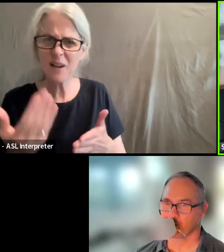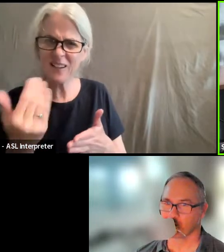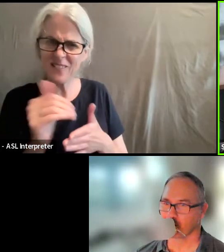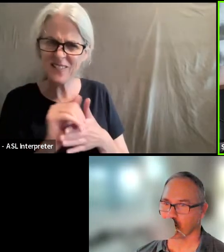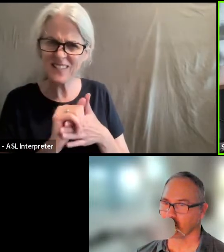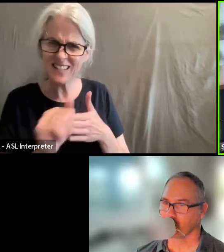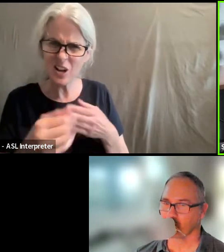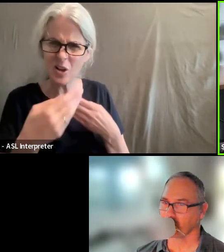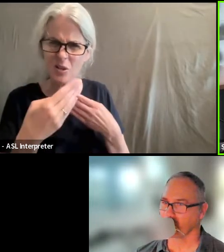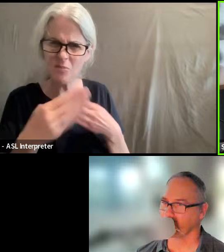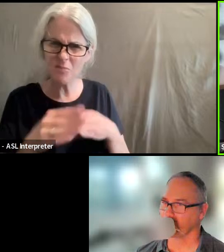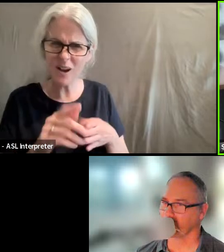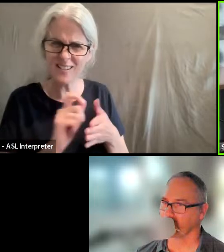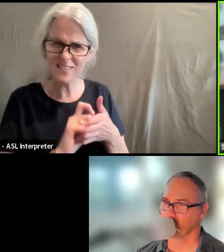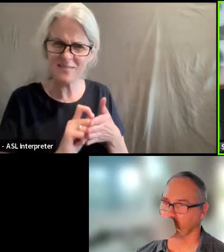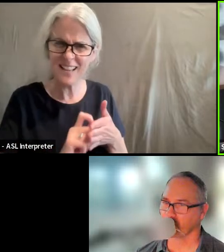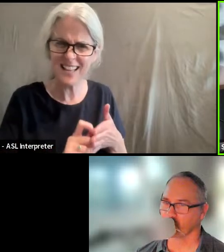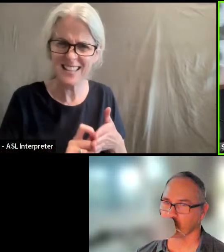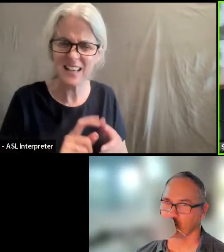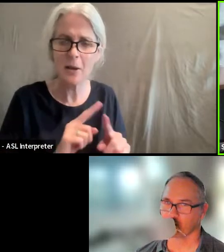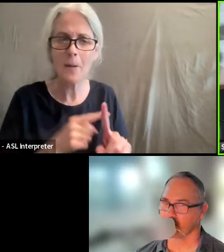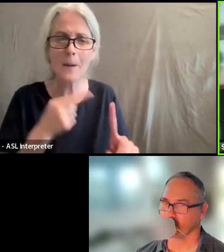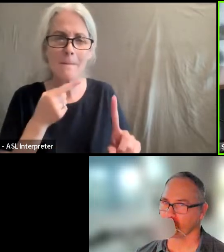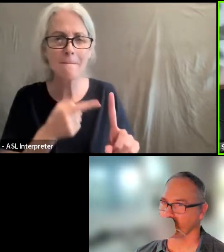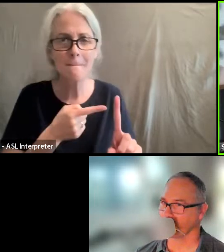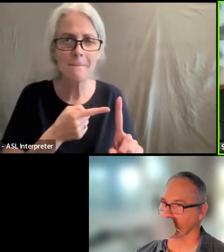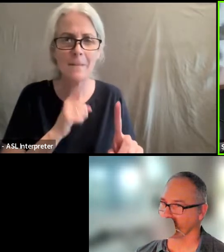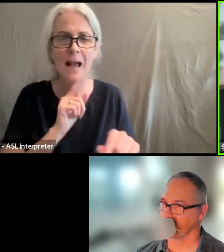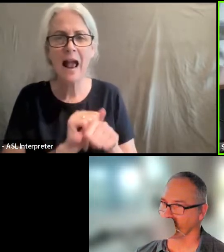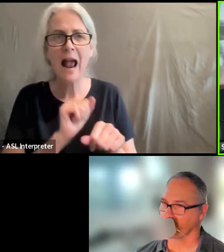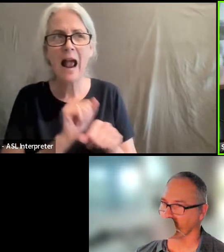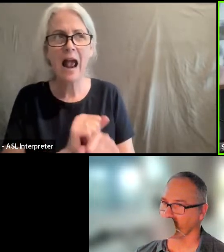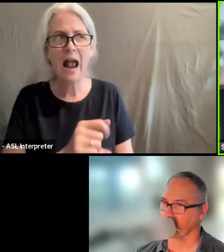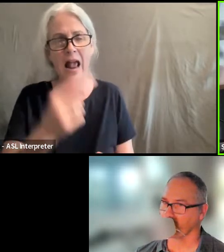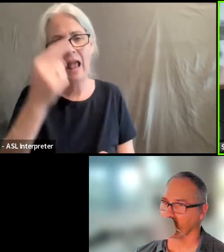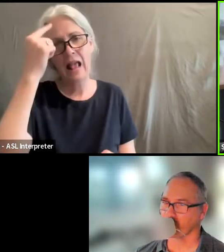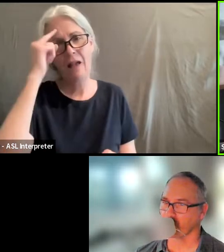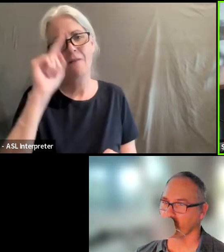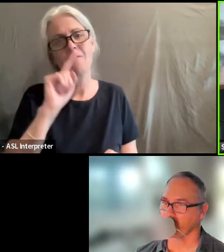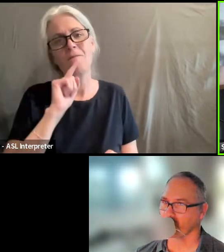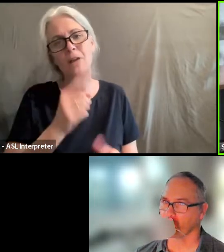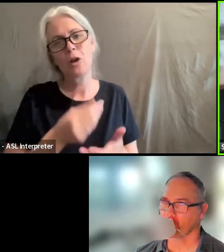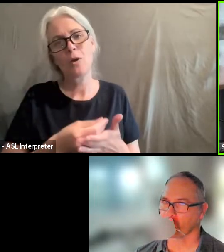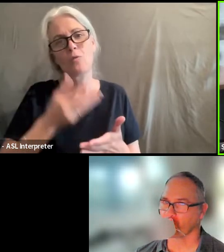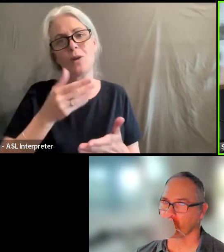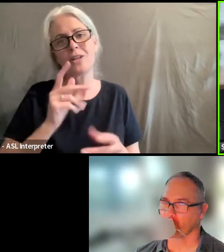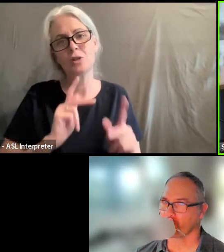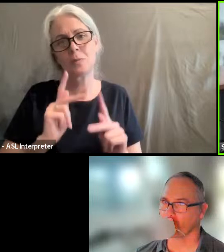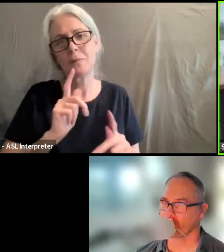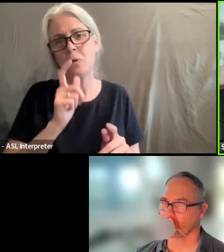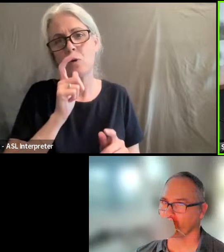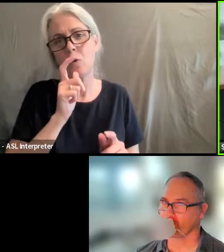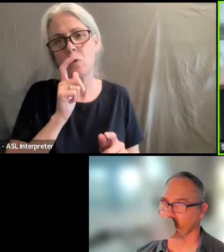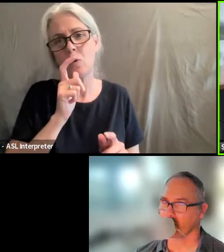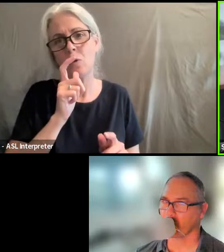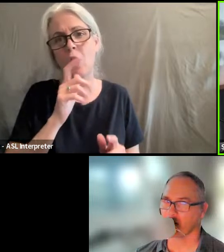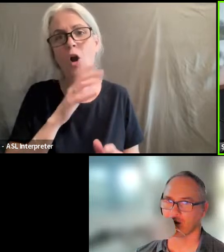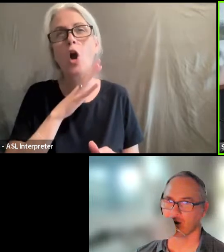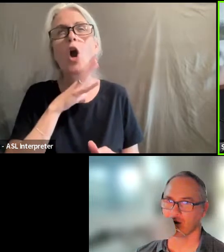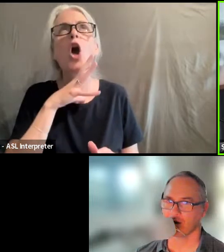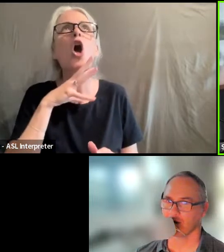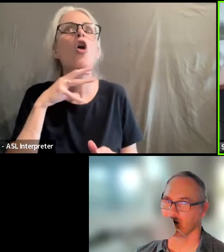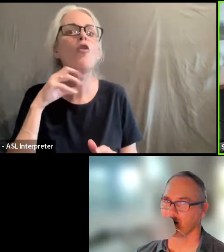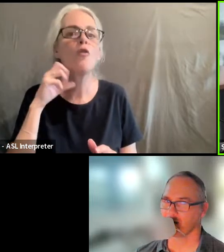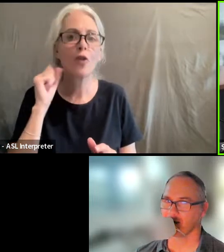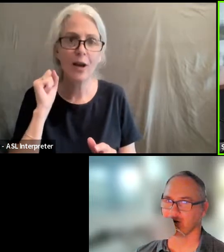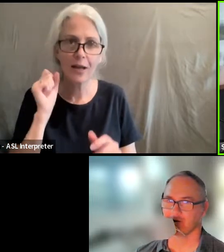box of pencils? And it's geared towards actually, I think, very affluent people who are like over it with,